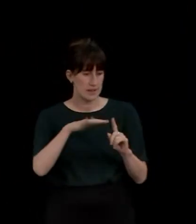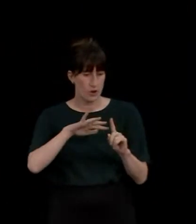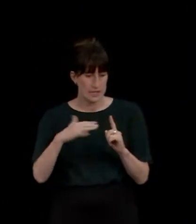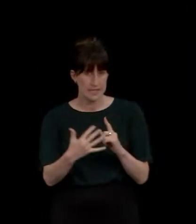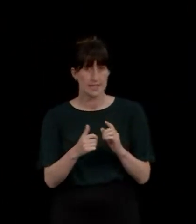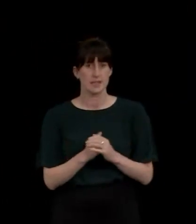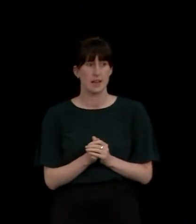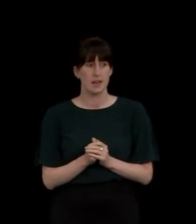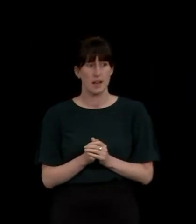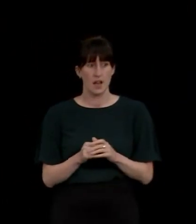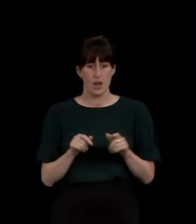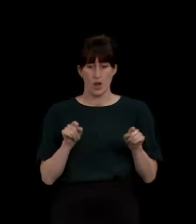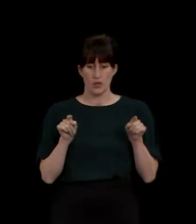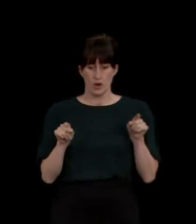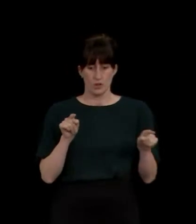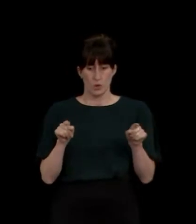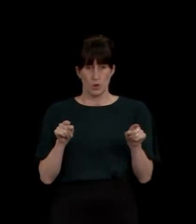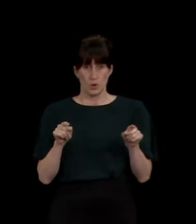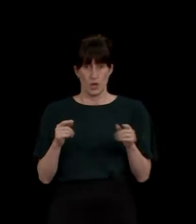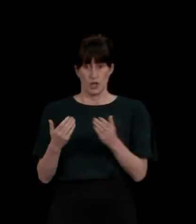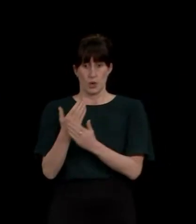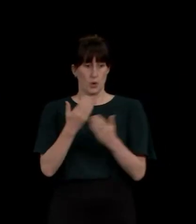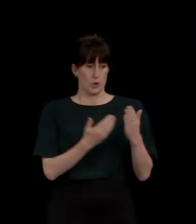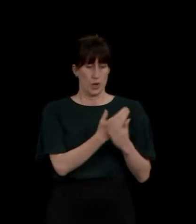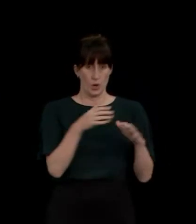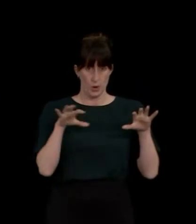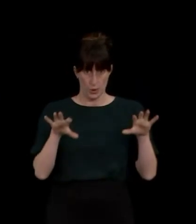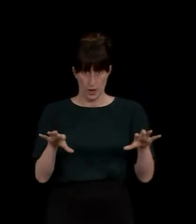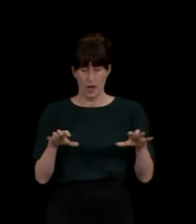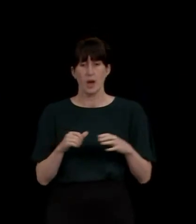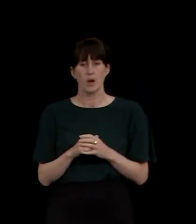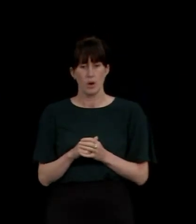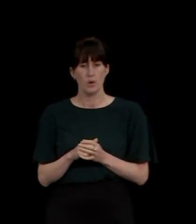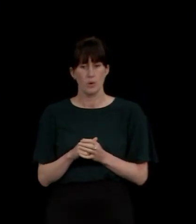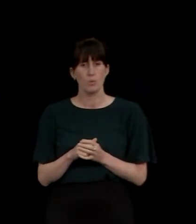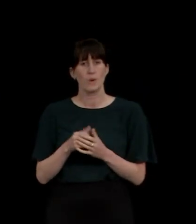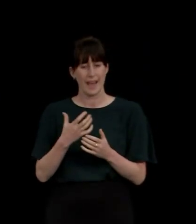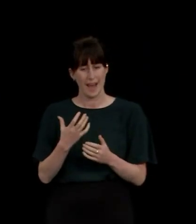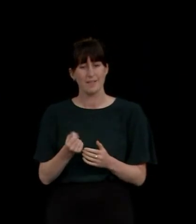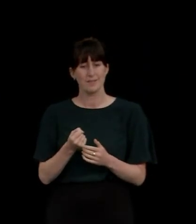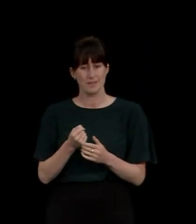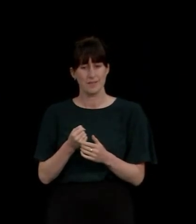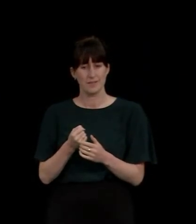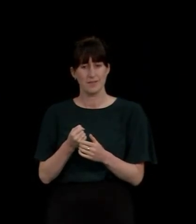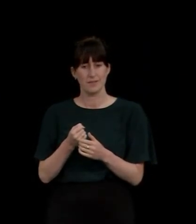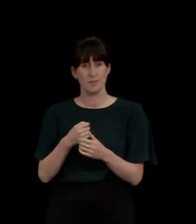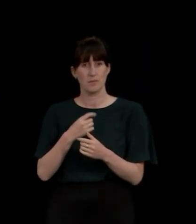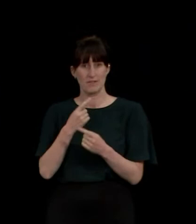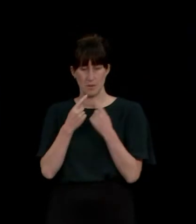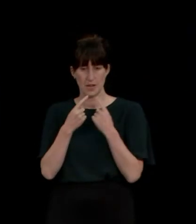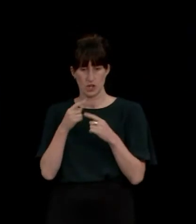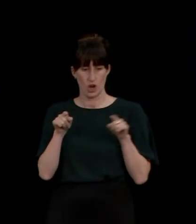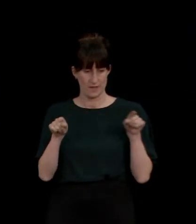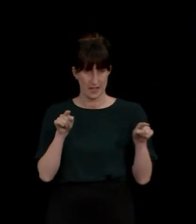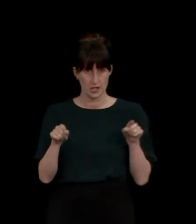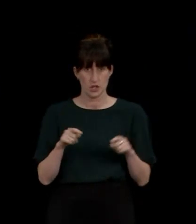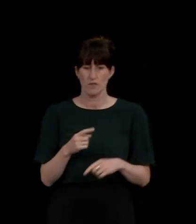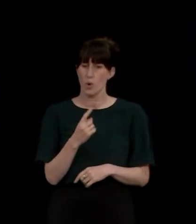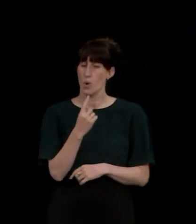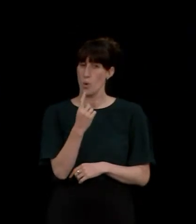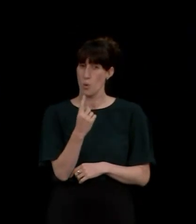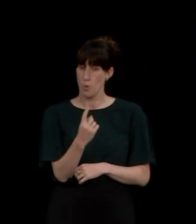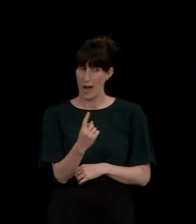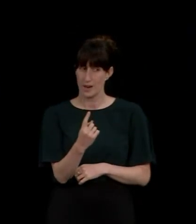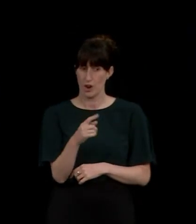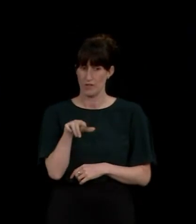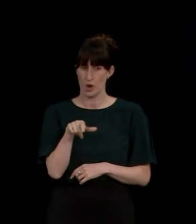two new clusters, the Southeast Auckland and West Auckland. And for one of them, there appears to be a link